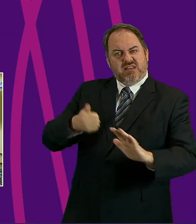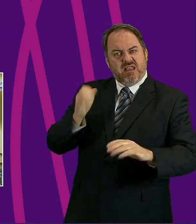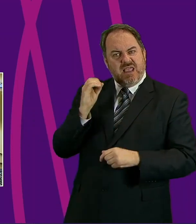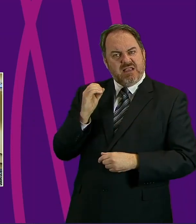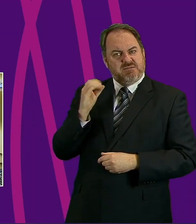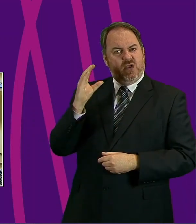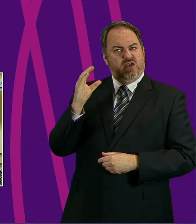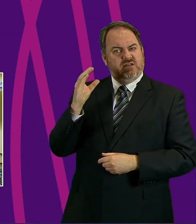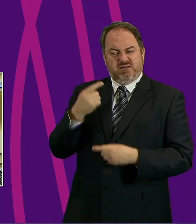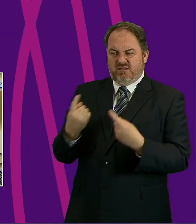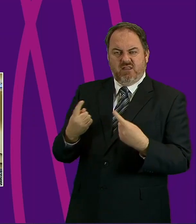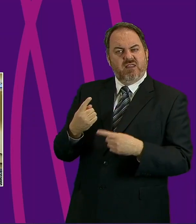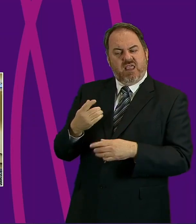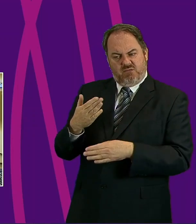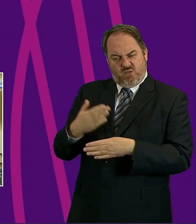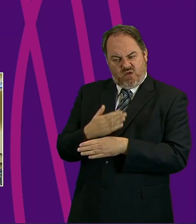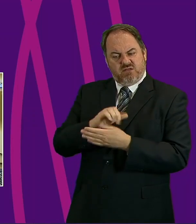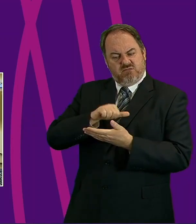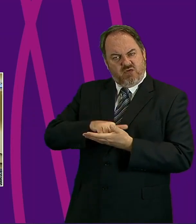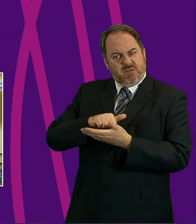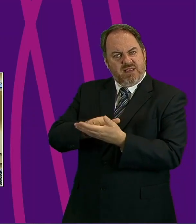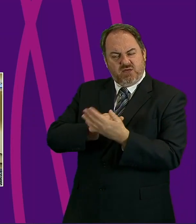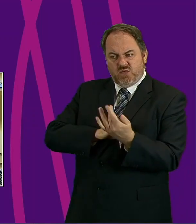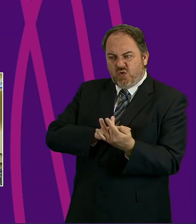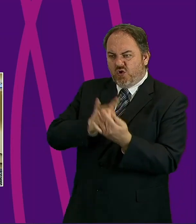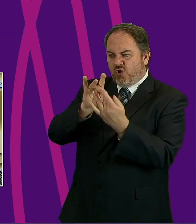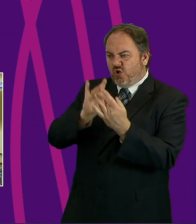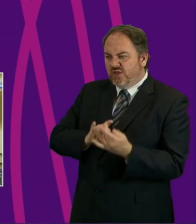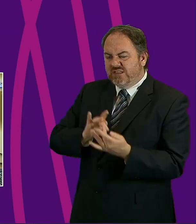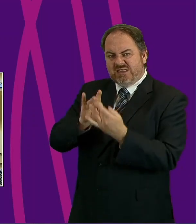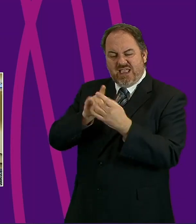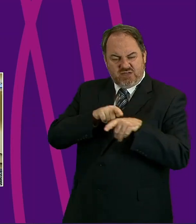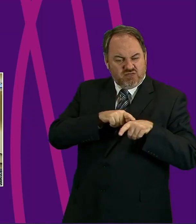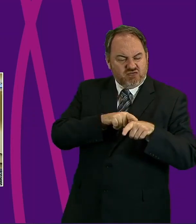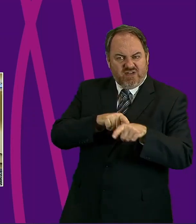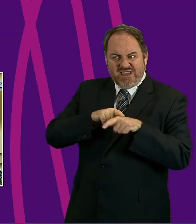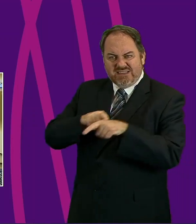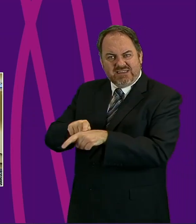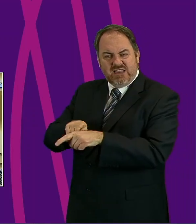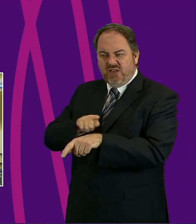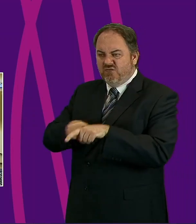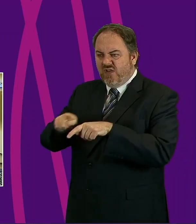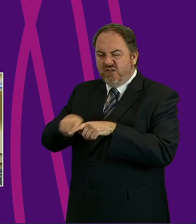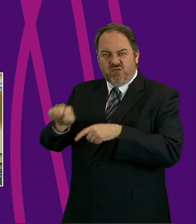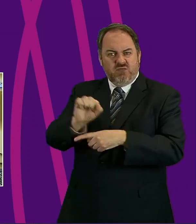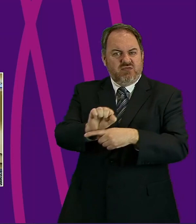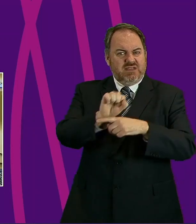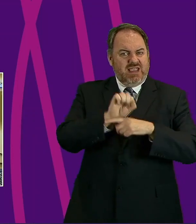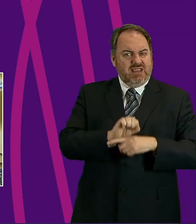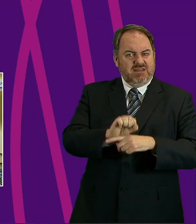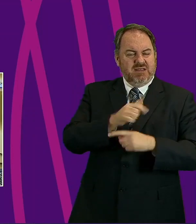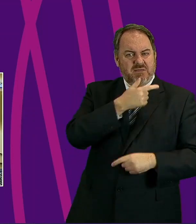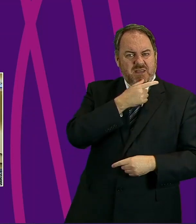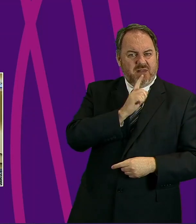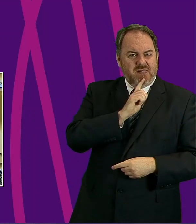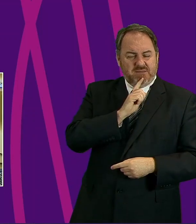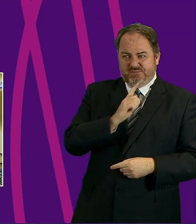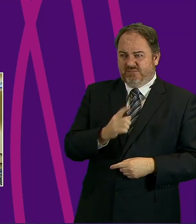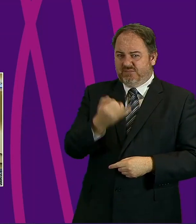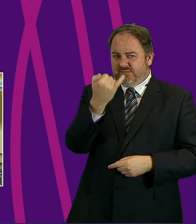took all appropriate steps to contact trace and to do everything they thought was required to protect public health. More than 60 contacts